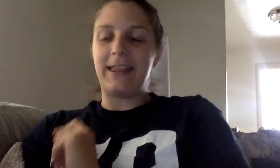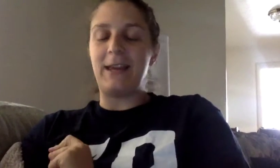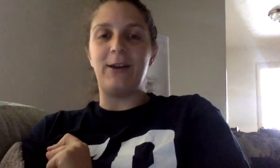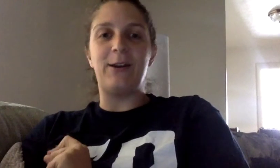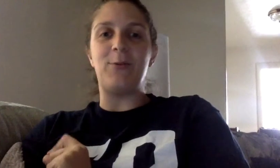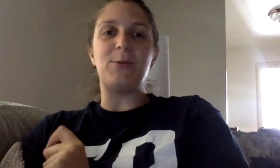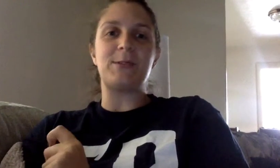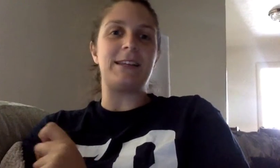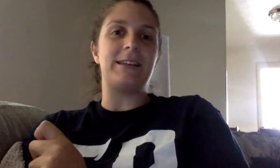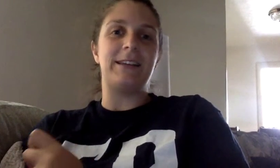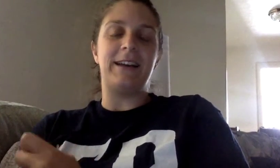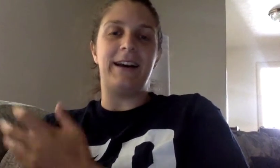they're almost,